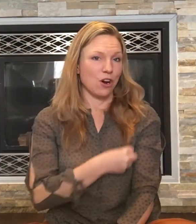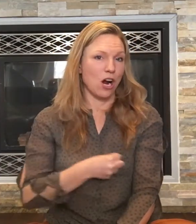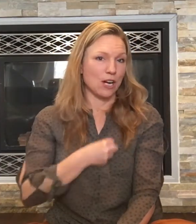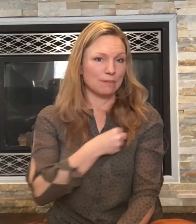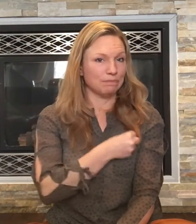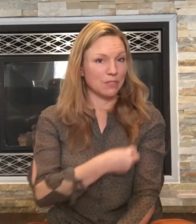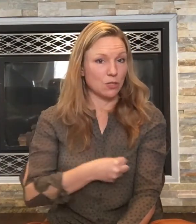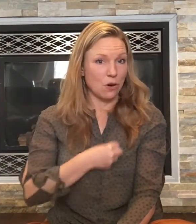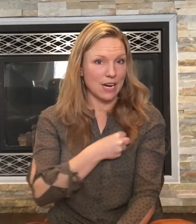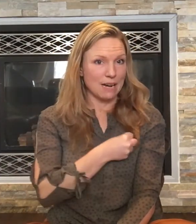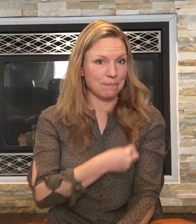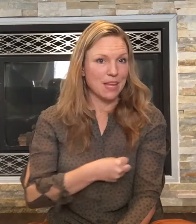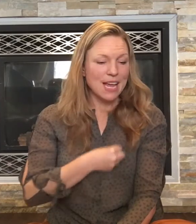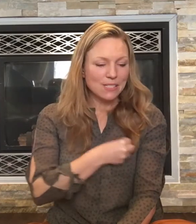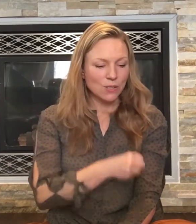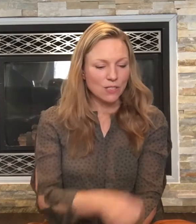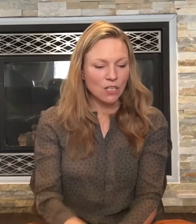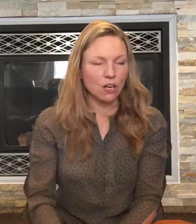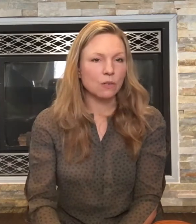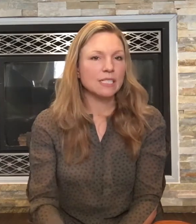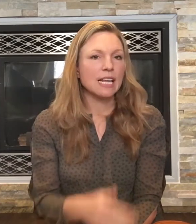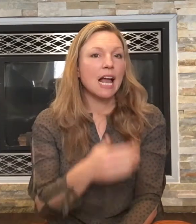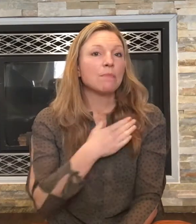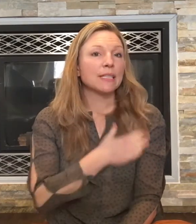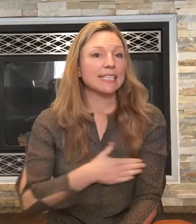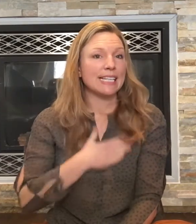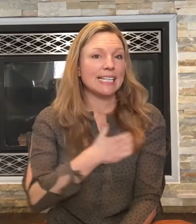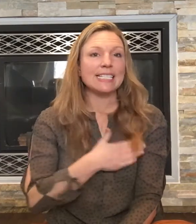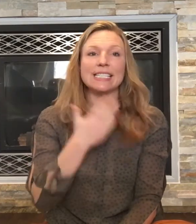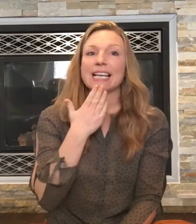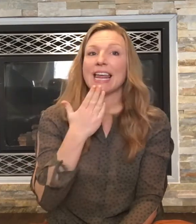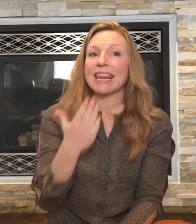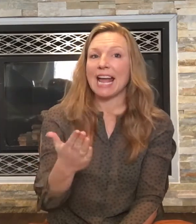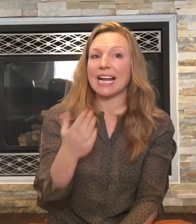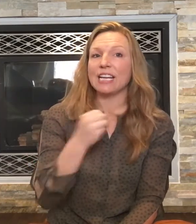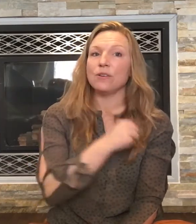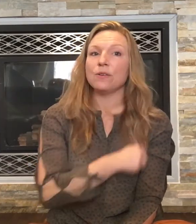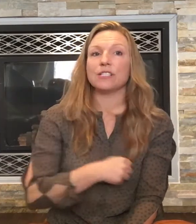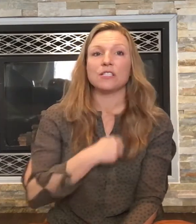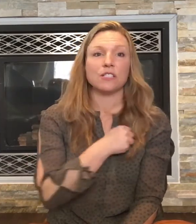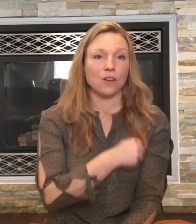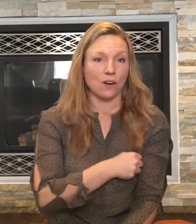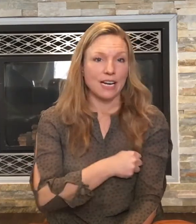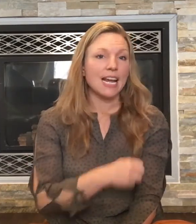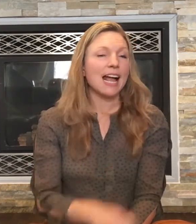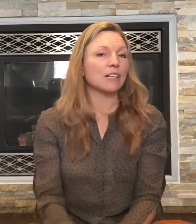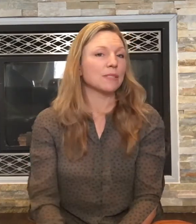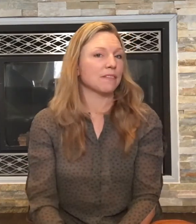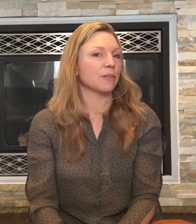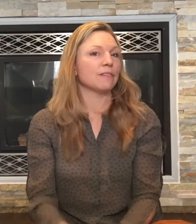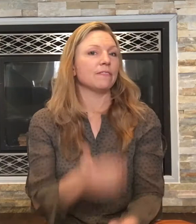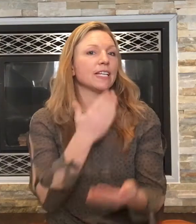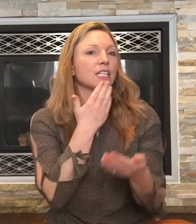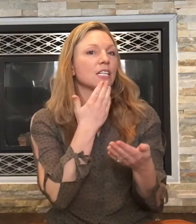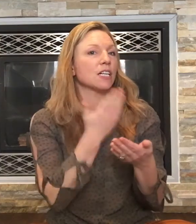heart. Sorry. So the song goes, please, thank you, sorry, helps everyone feel